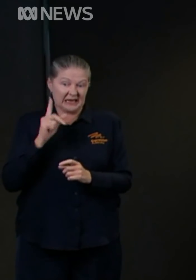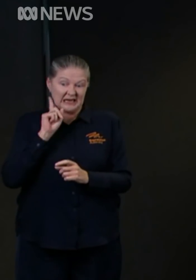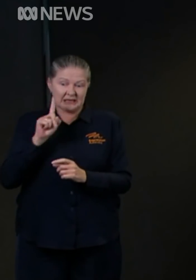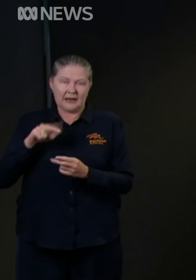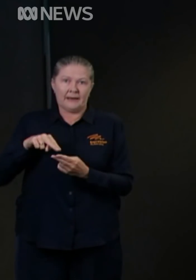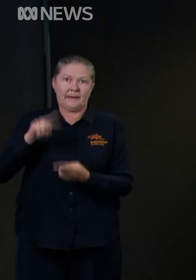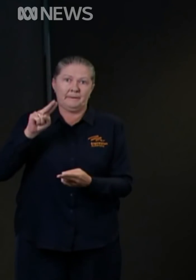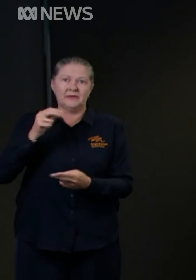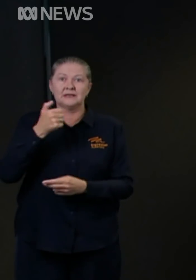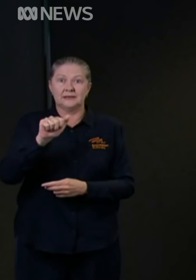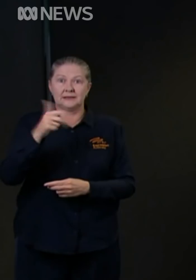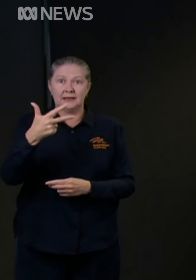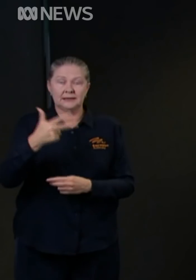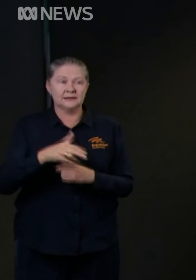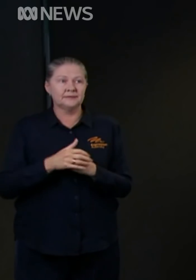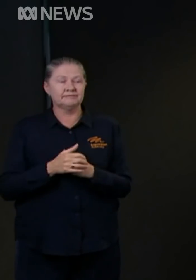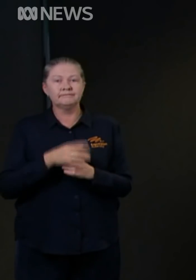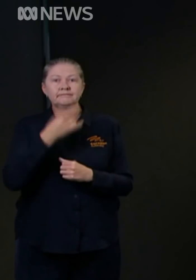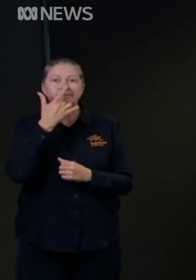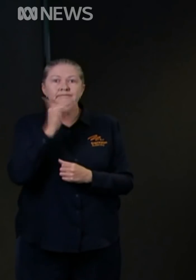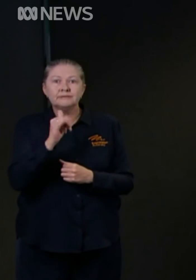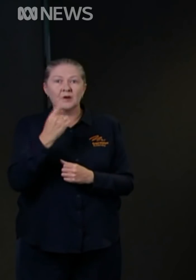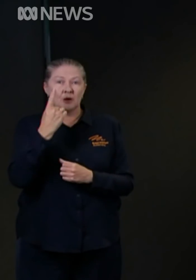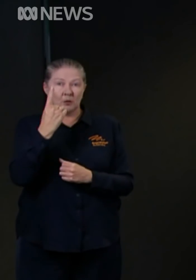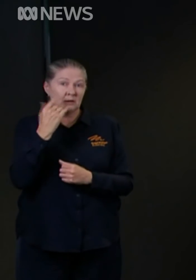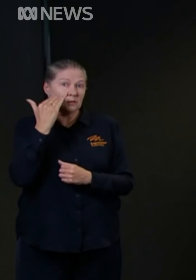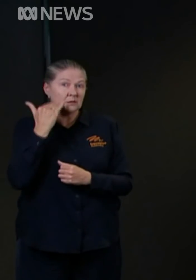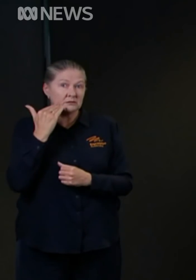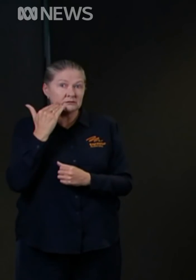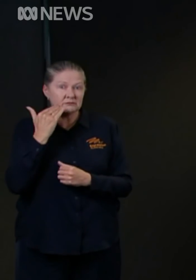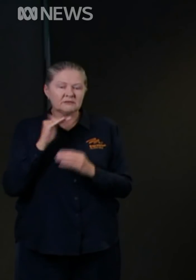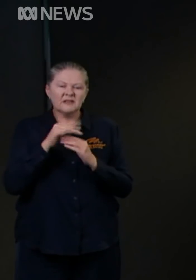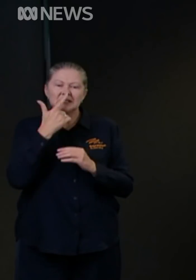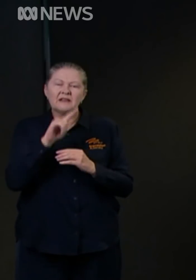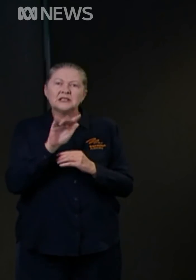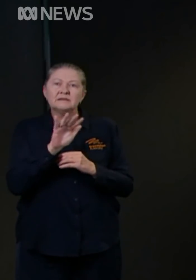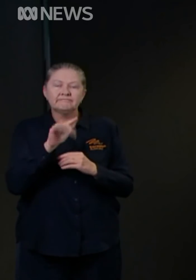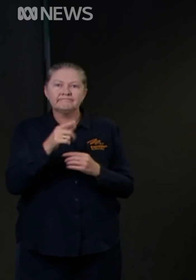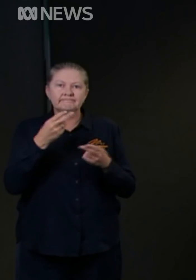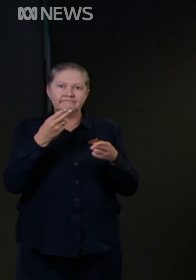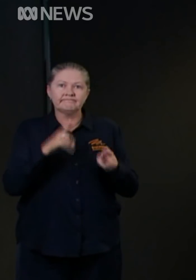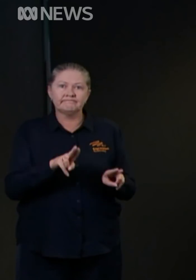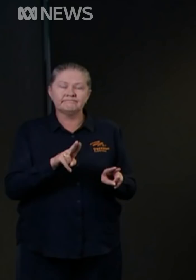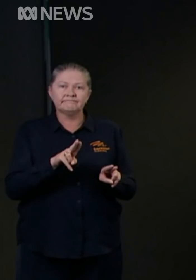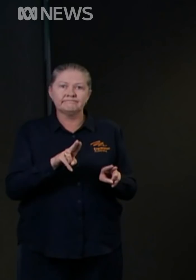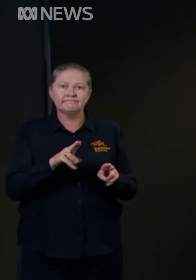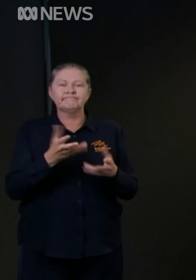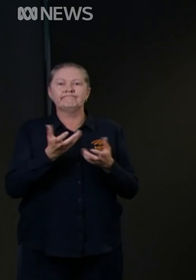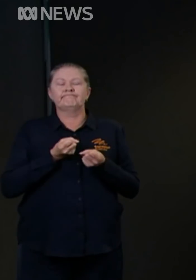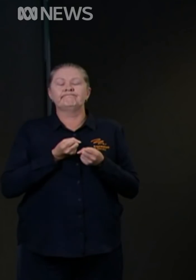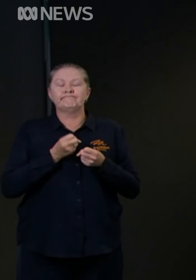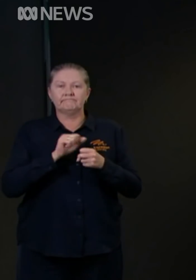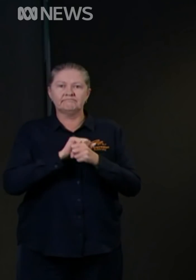yesterday. Sadly, a woman in her 70s has passed away as a result of